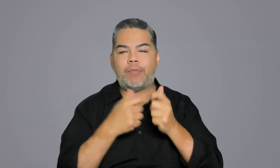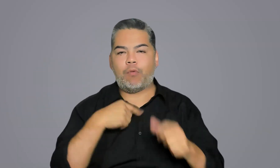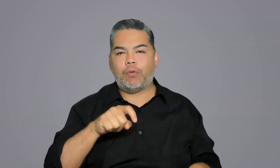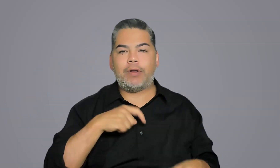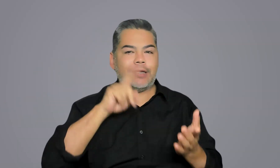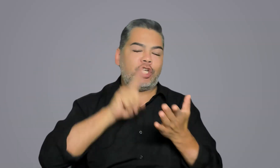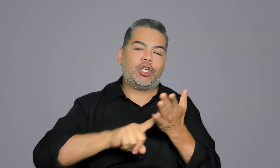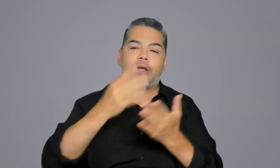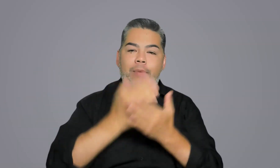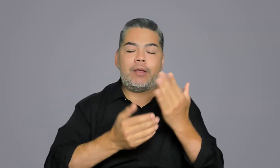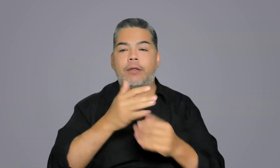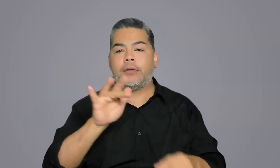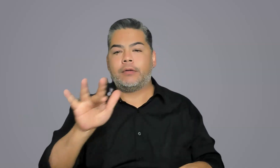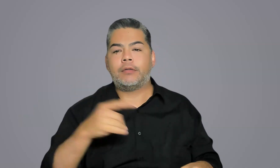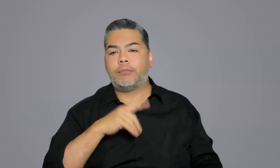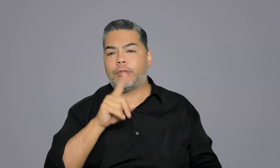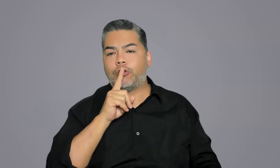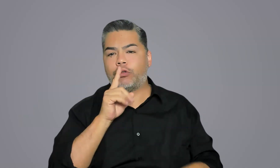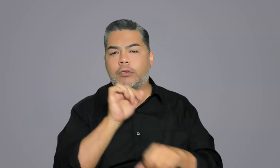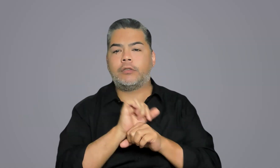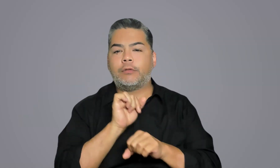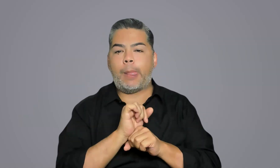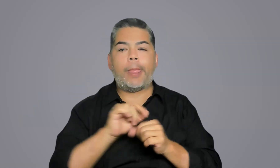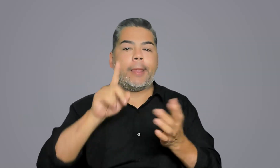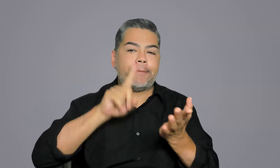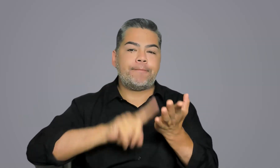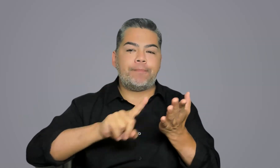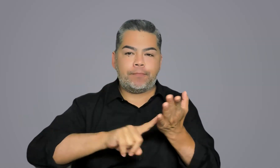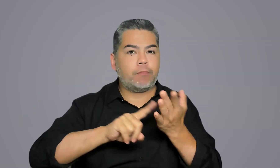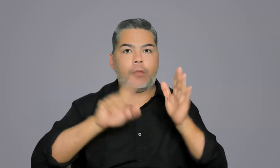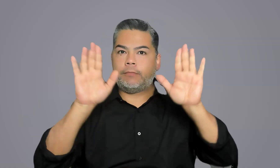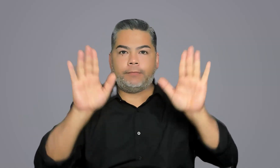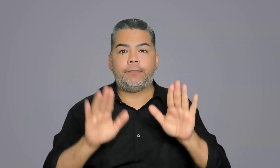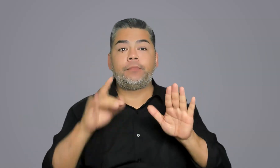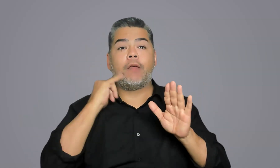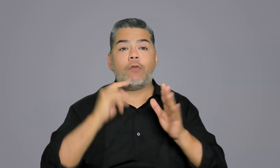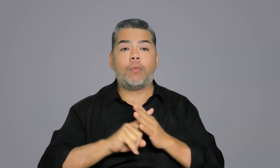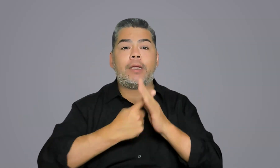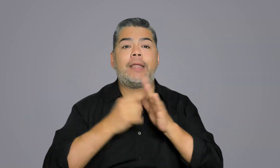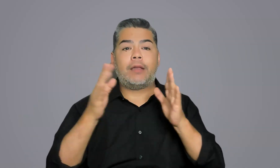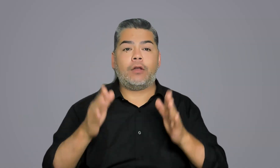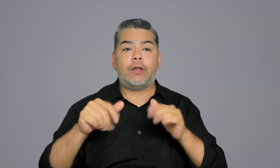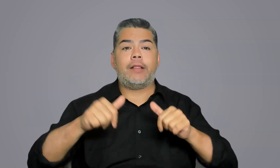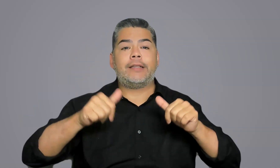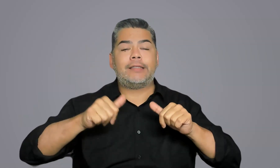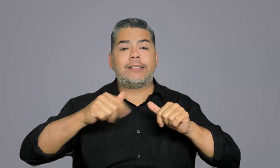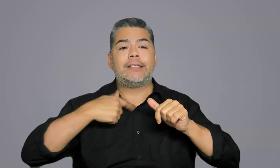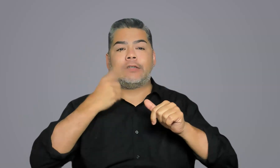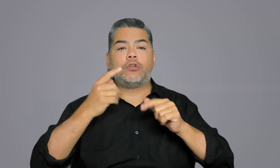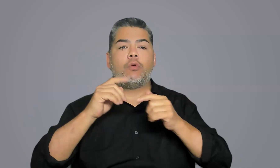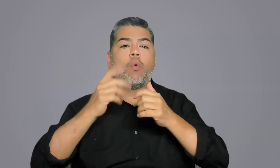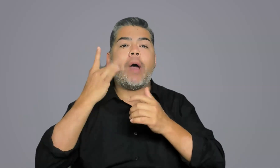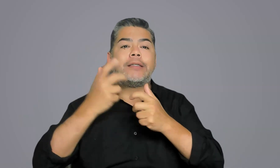through manually. So the checkers are brilliant. If you're a beginner in this space, they often explain why it's a problem and how to fix it,